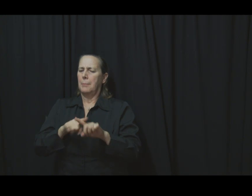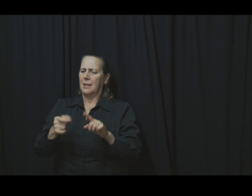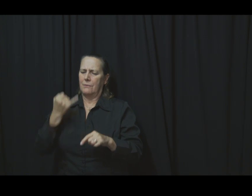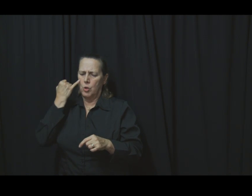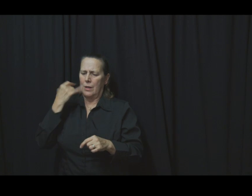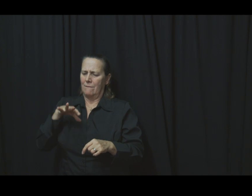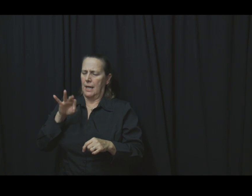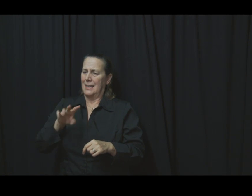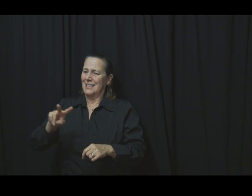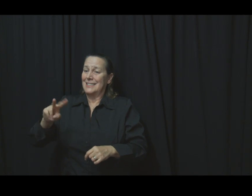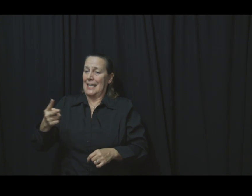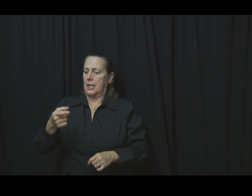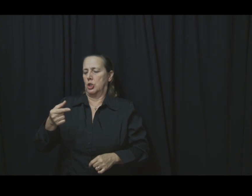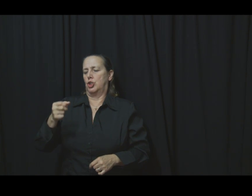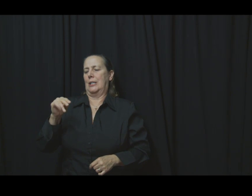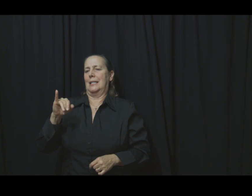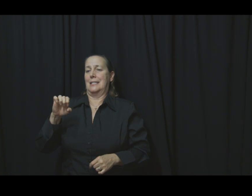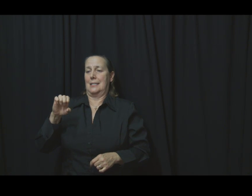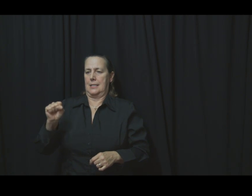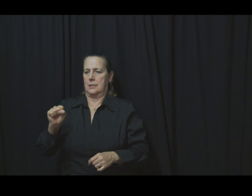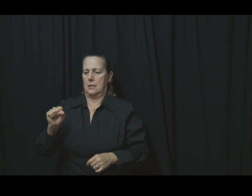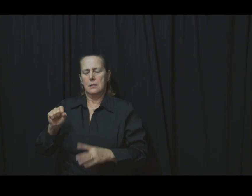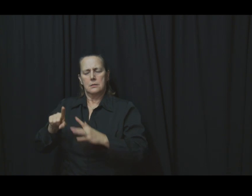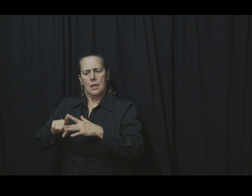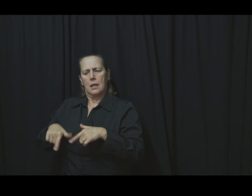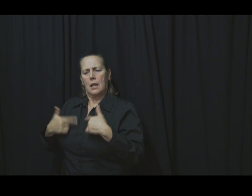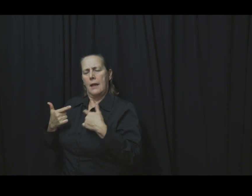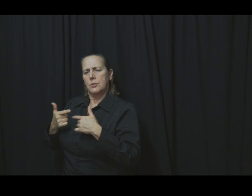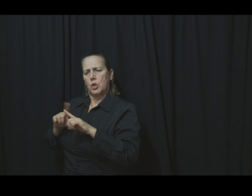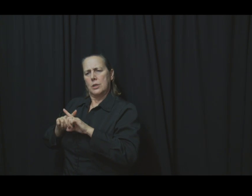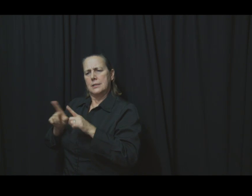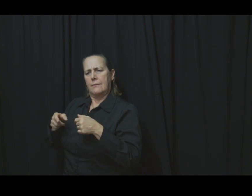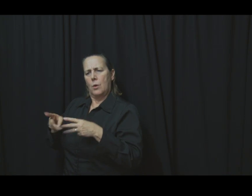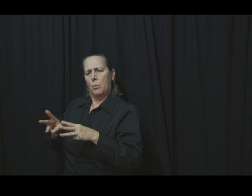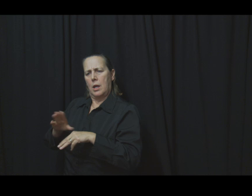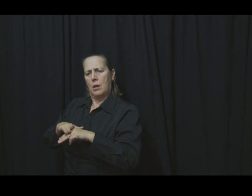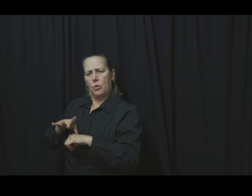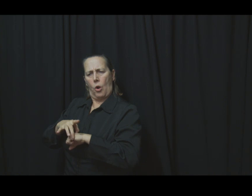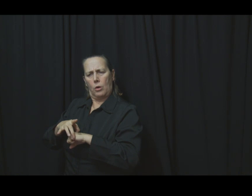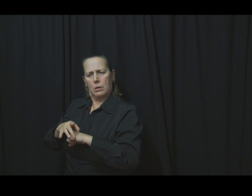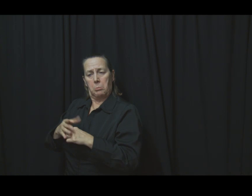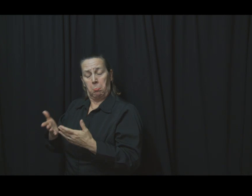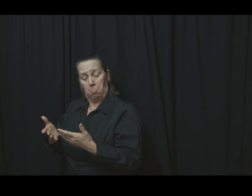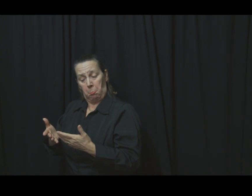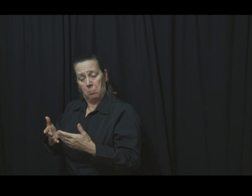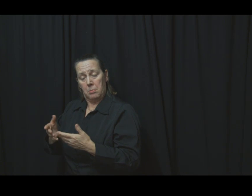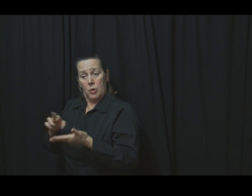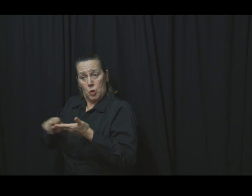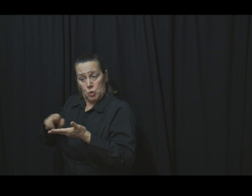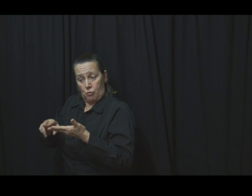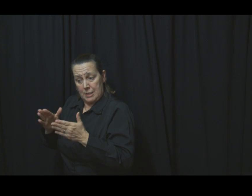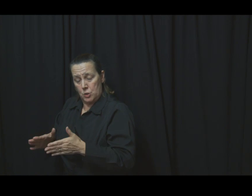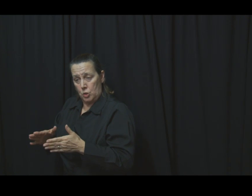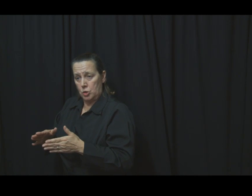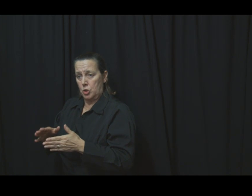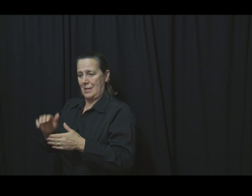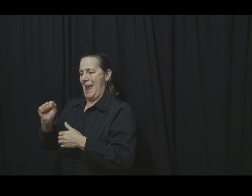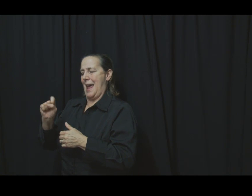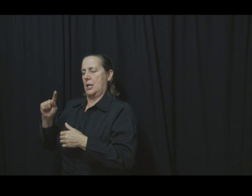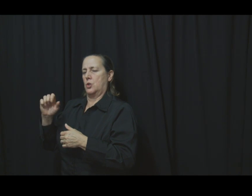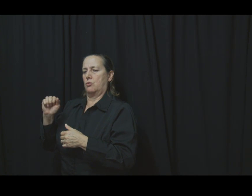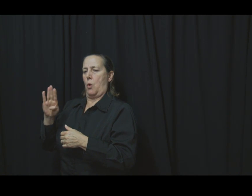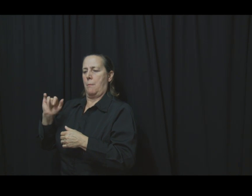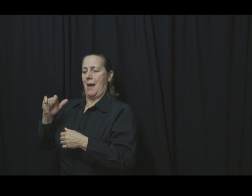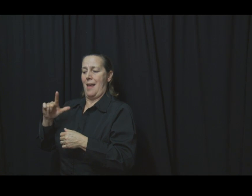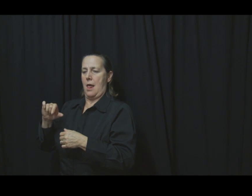Genesis, this is to say, did life start another way on the Earth? There are researchers at Astrobiology Institute, researchers